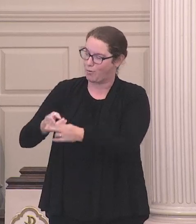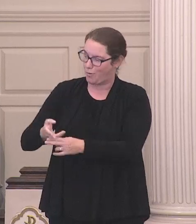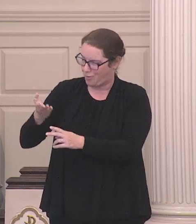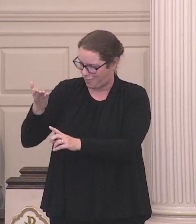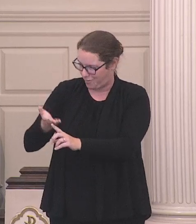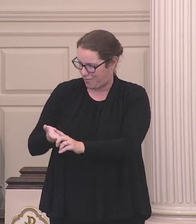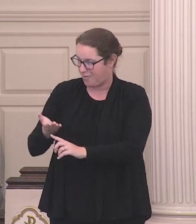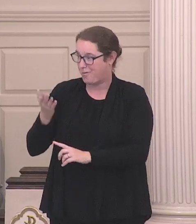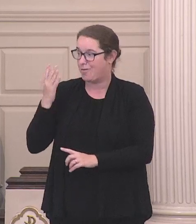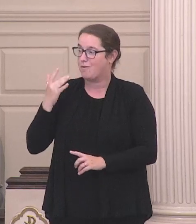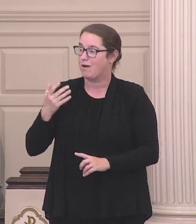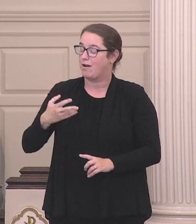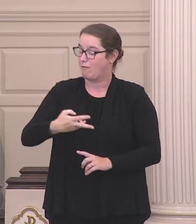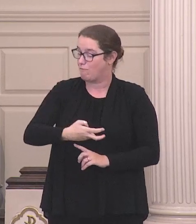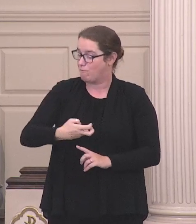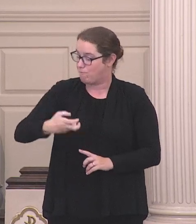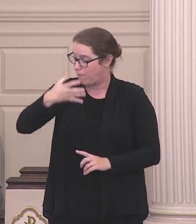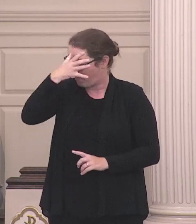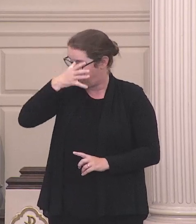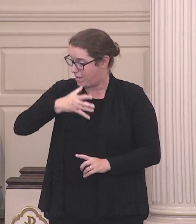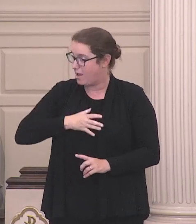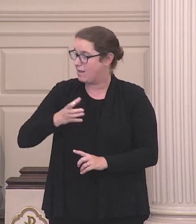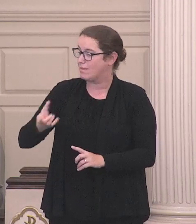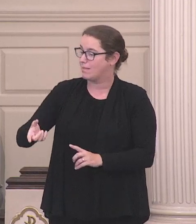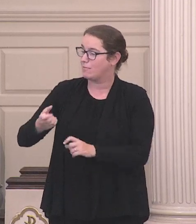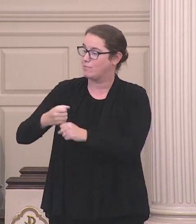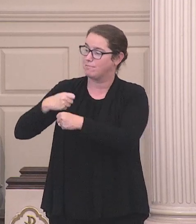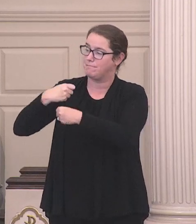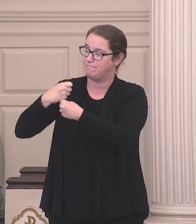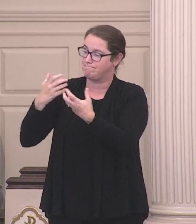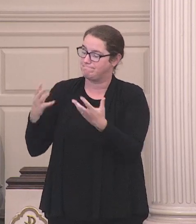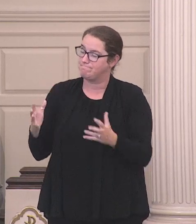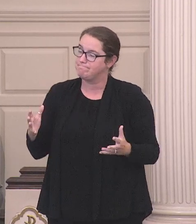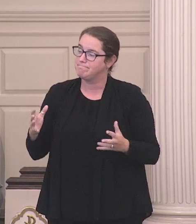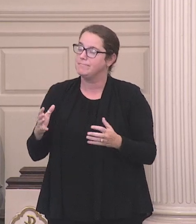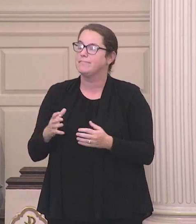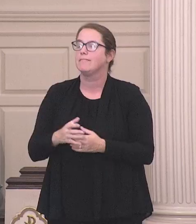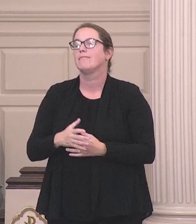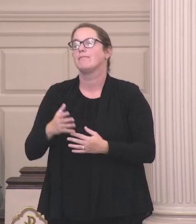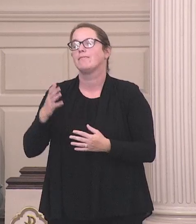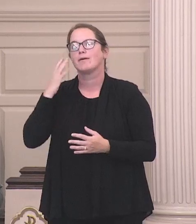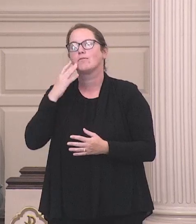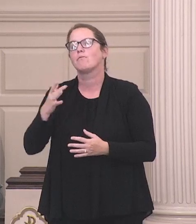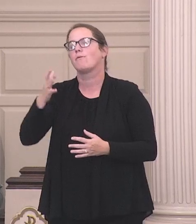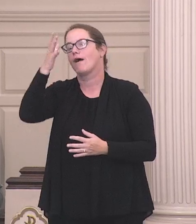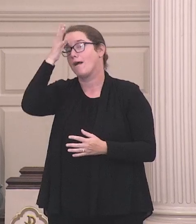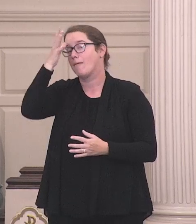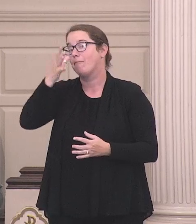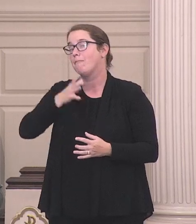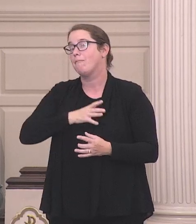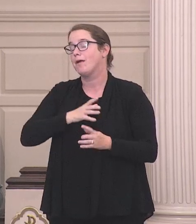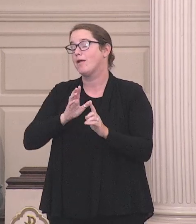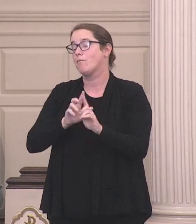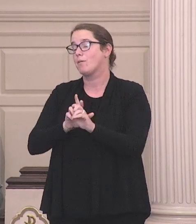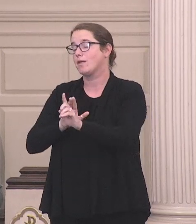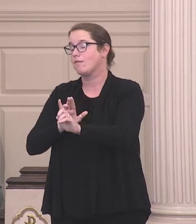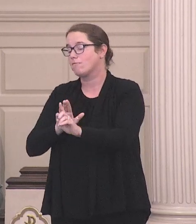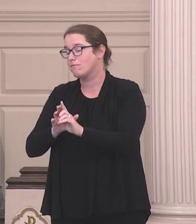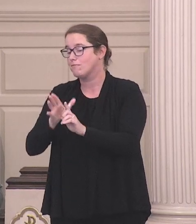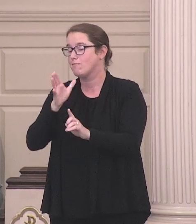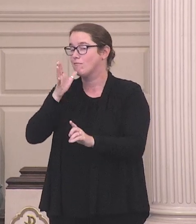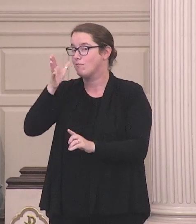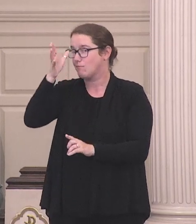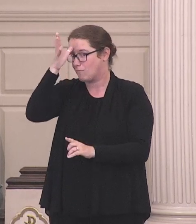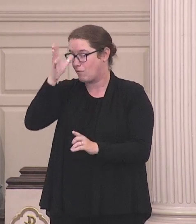man this one has been taken." That is why a man leaves his father and mother